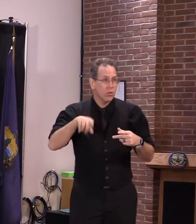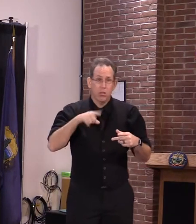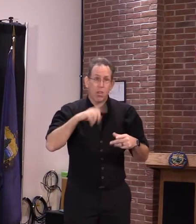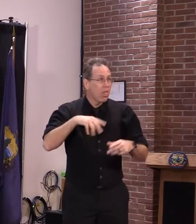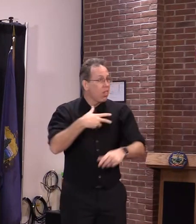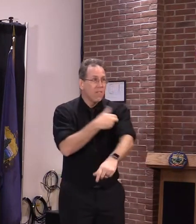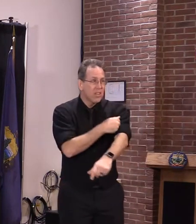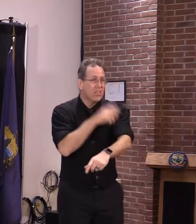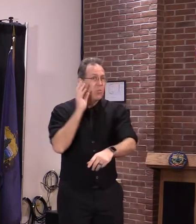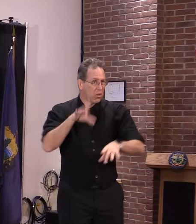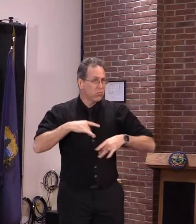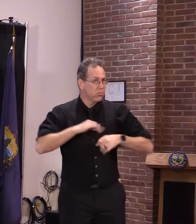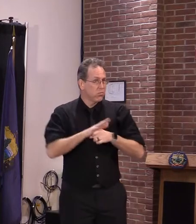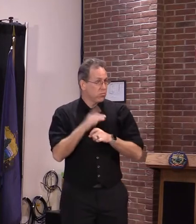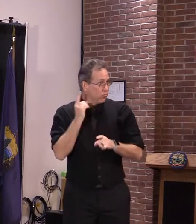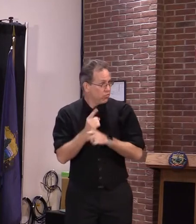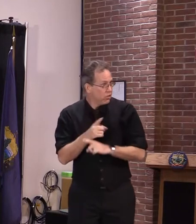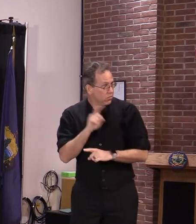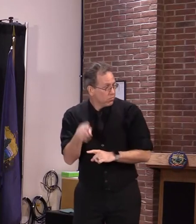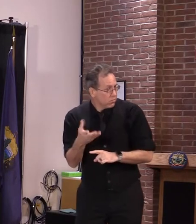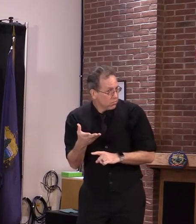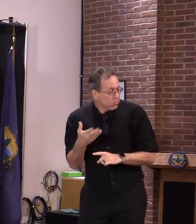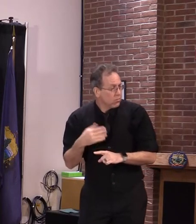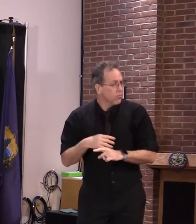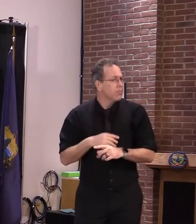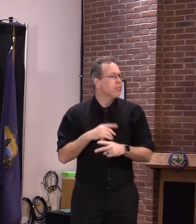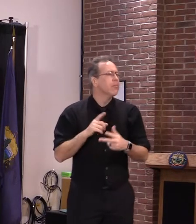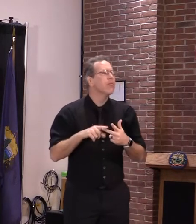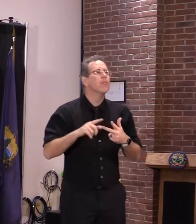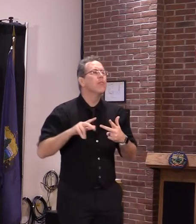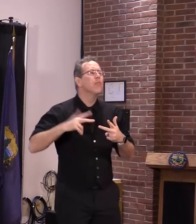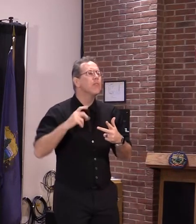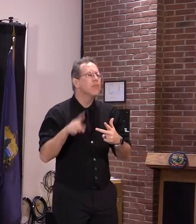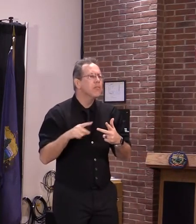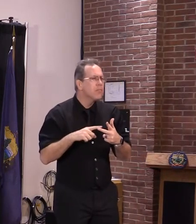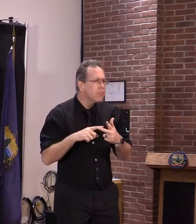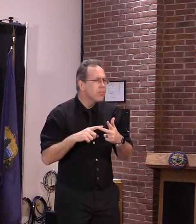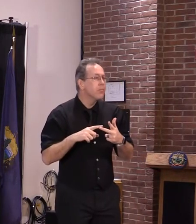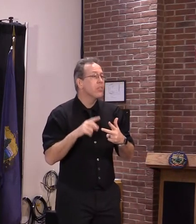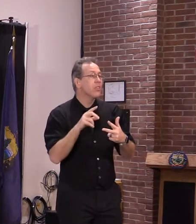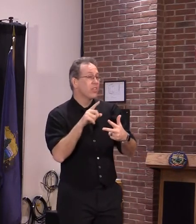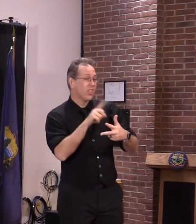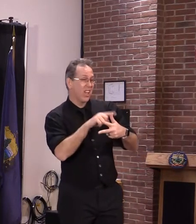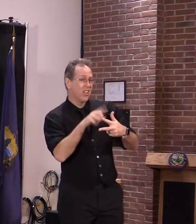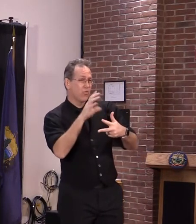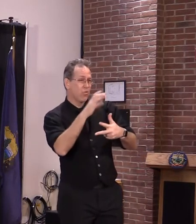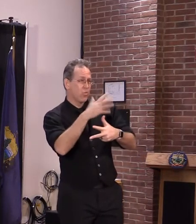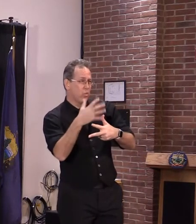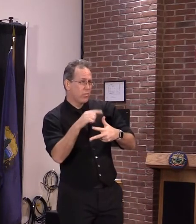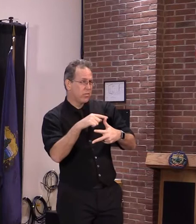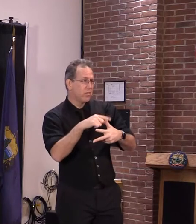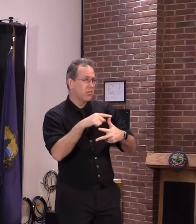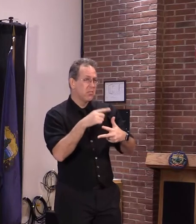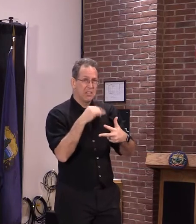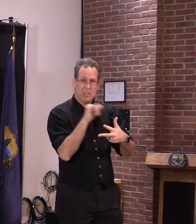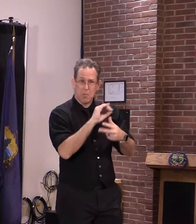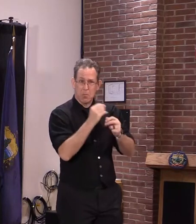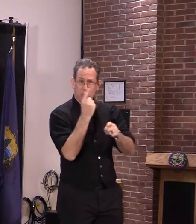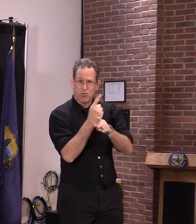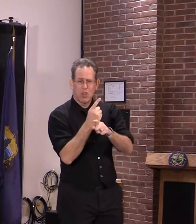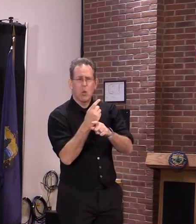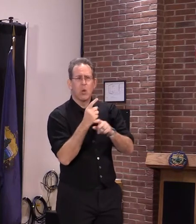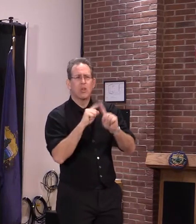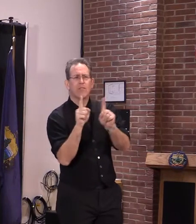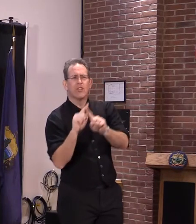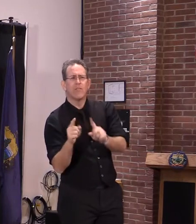how many people are remain to in both of those categories? And it might be the same number. Well, again,